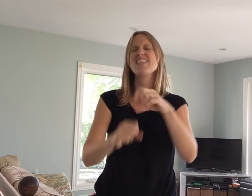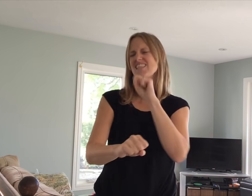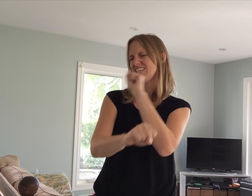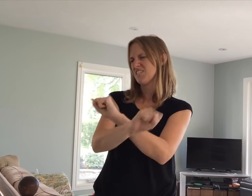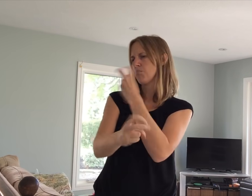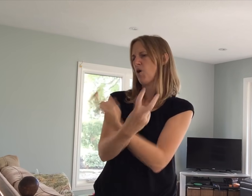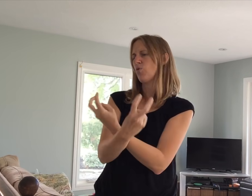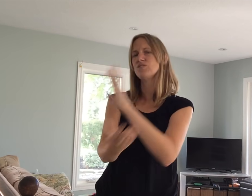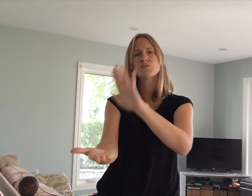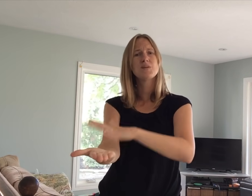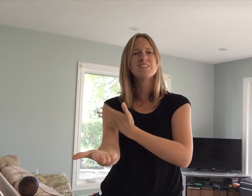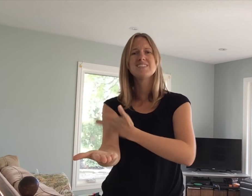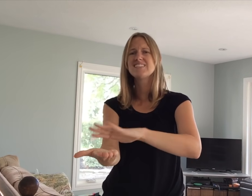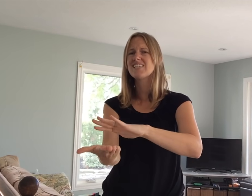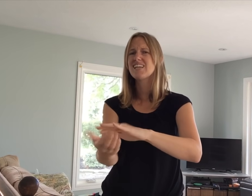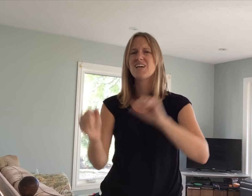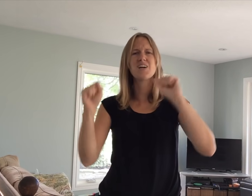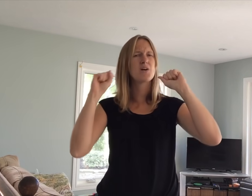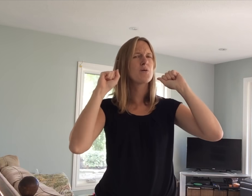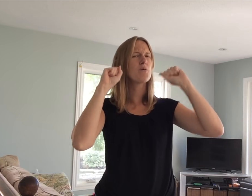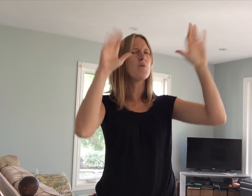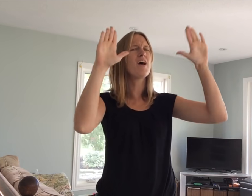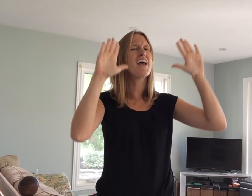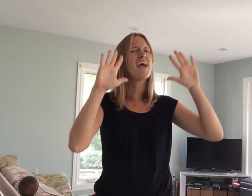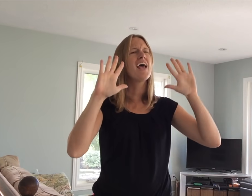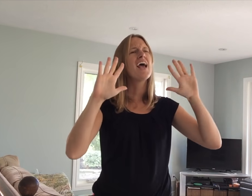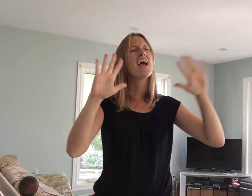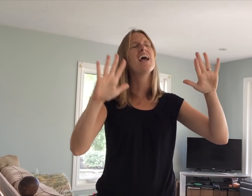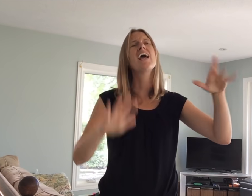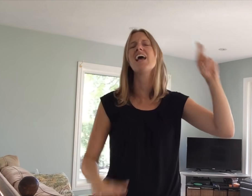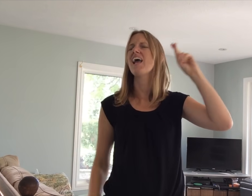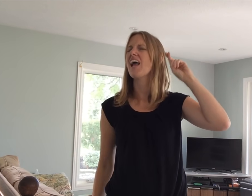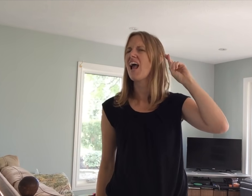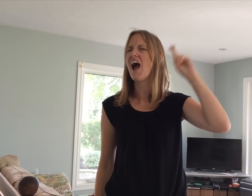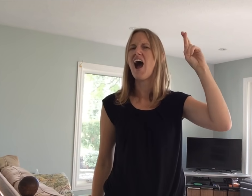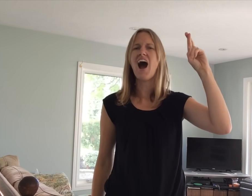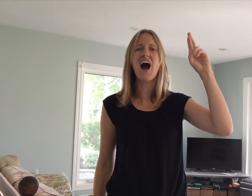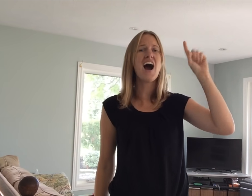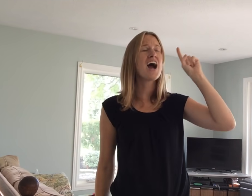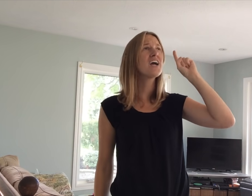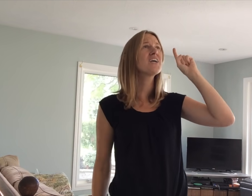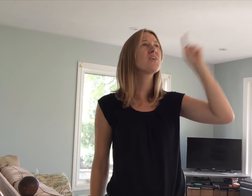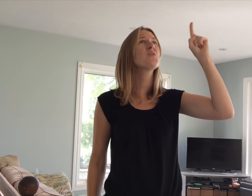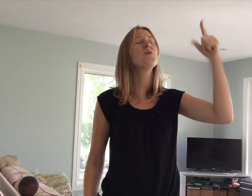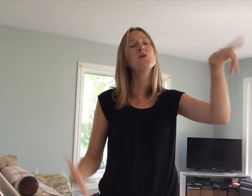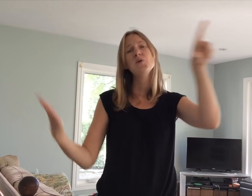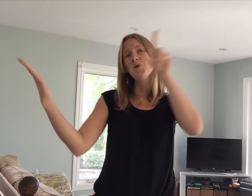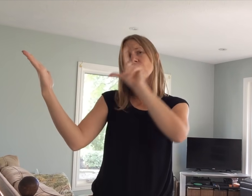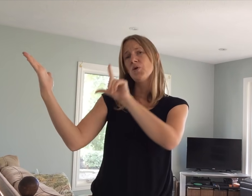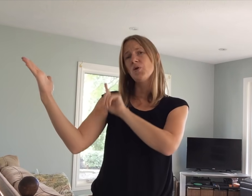These bones will sing Great are you,